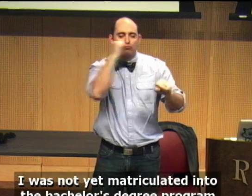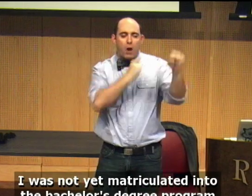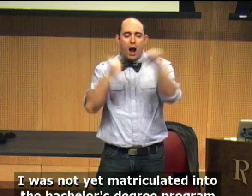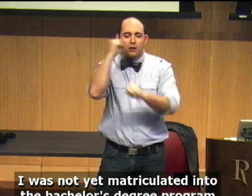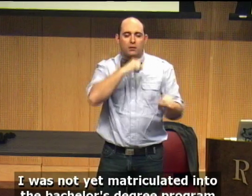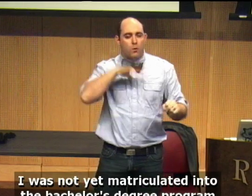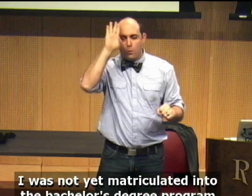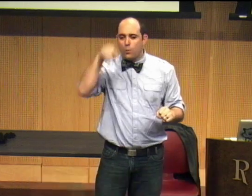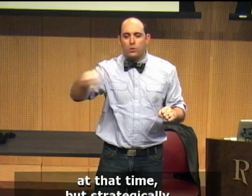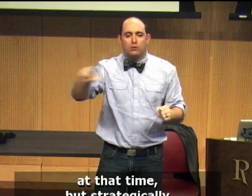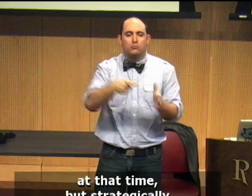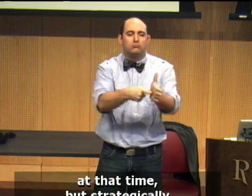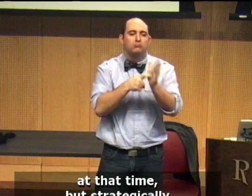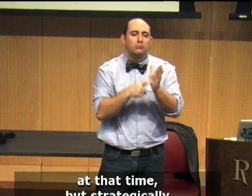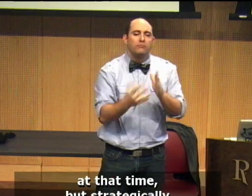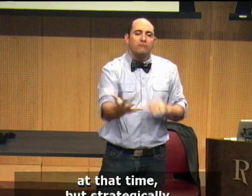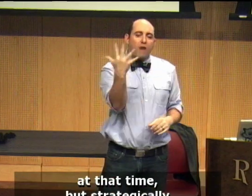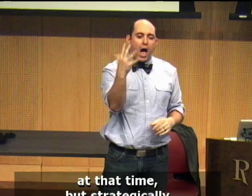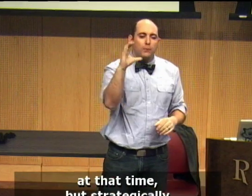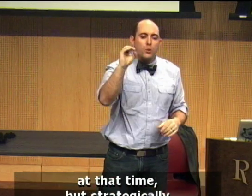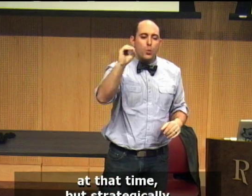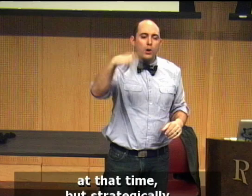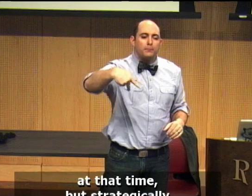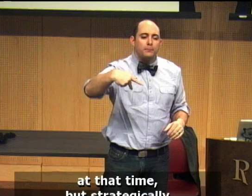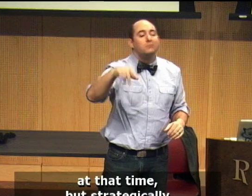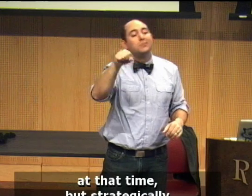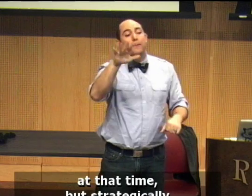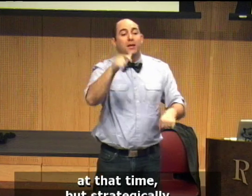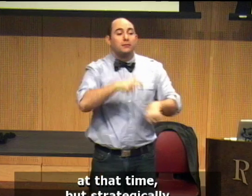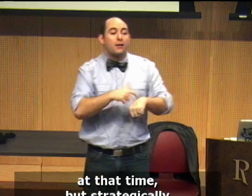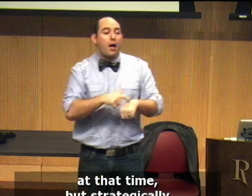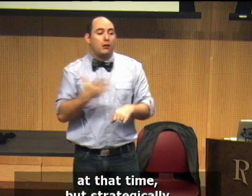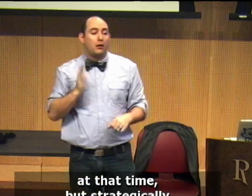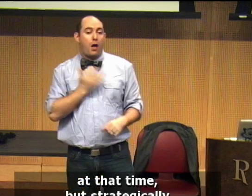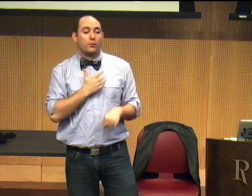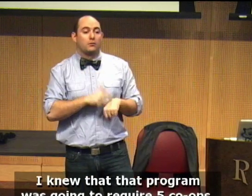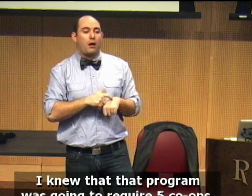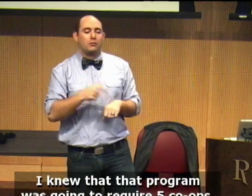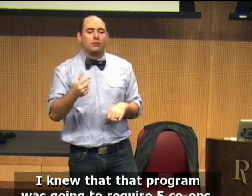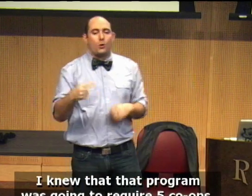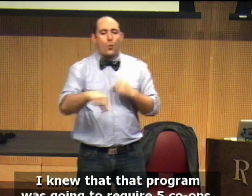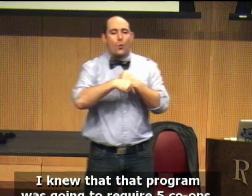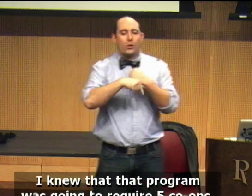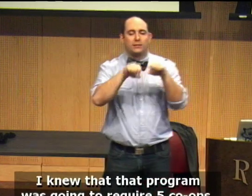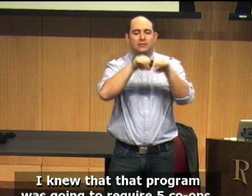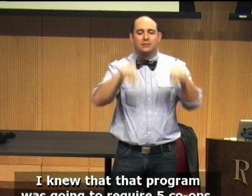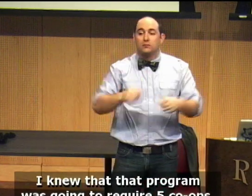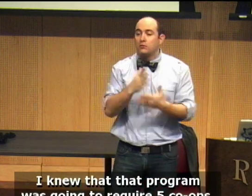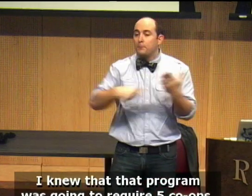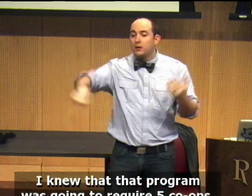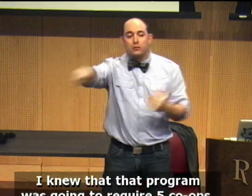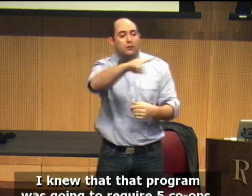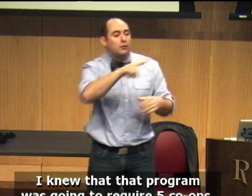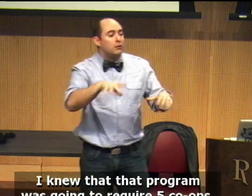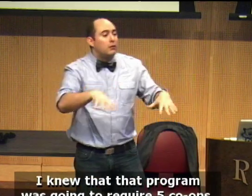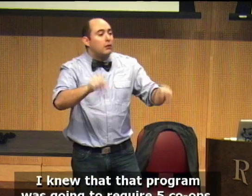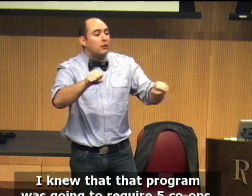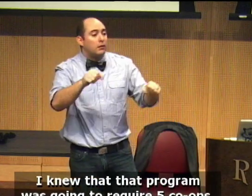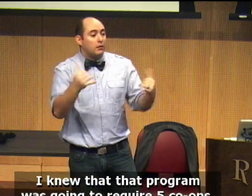bachelor's degree program at that time, but strategically, I knew that that program was going to require